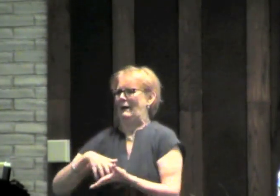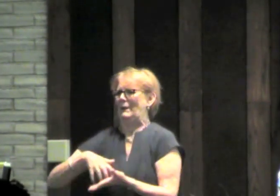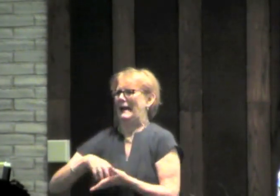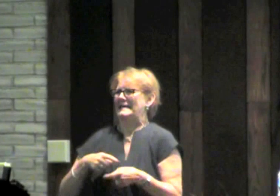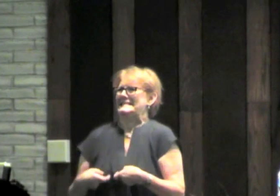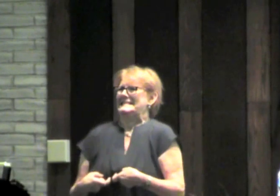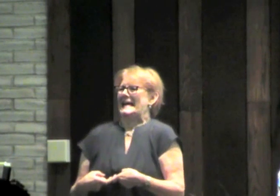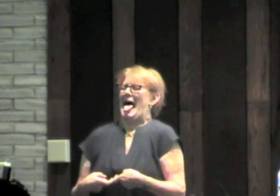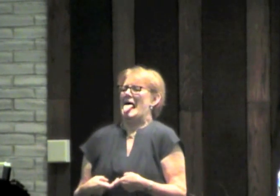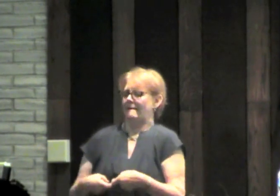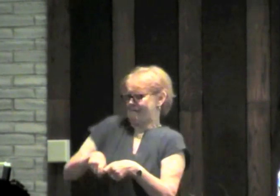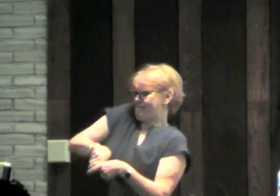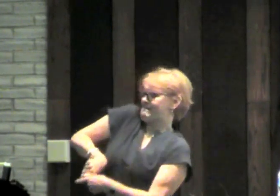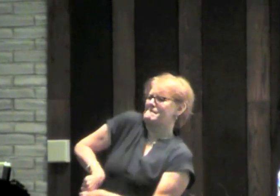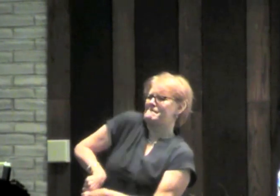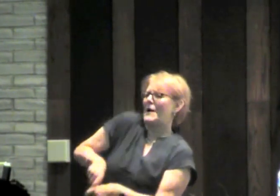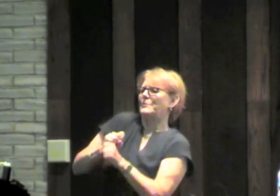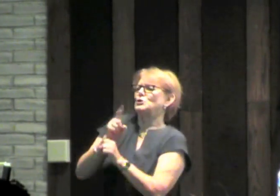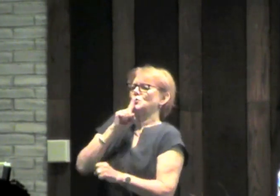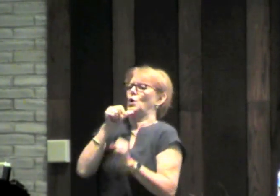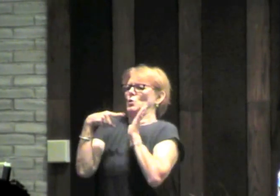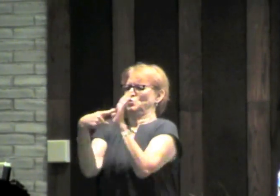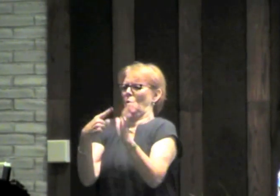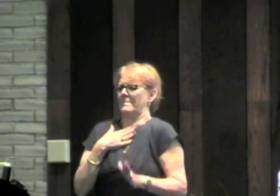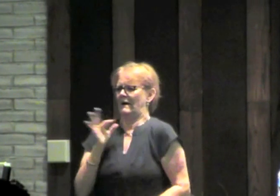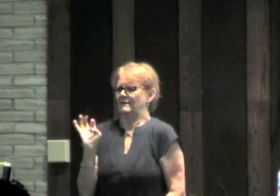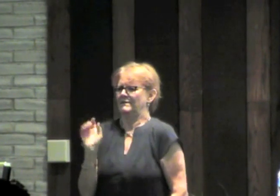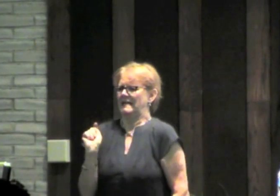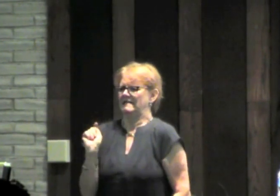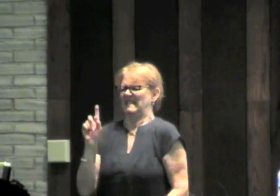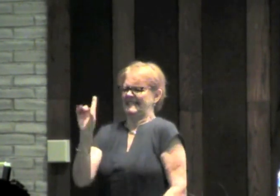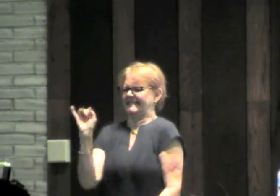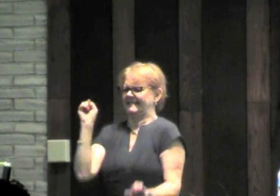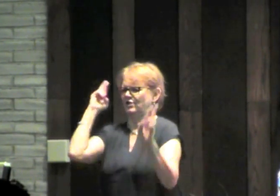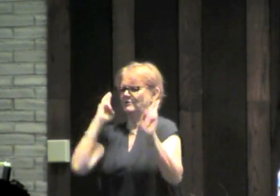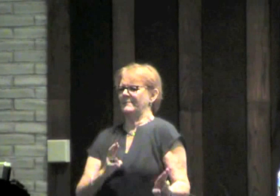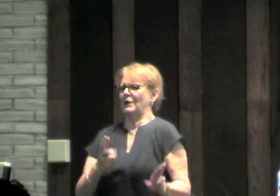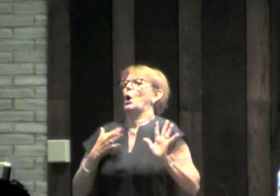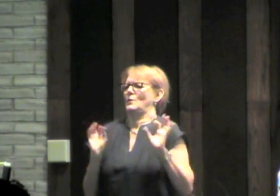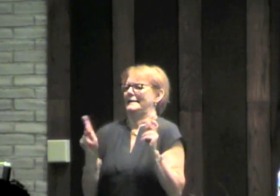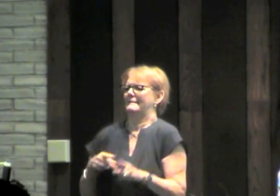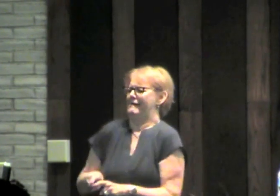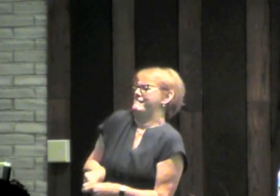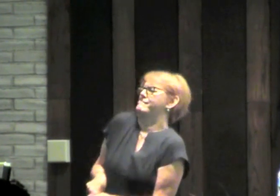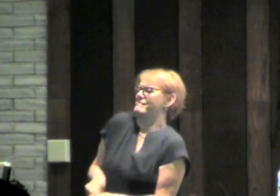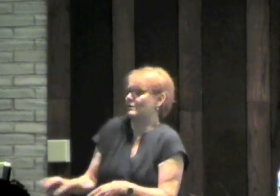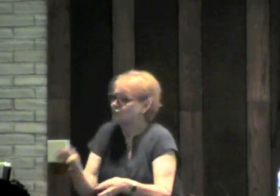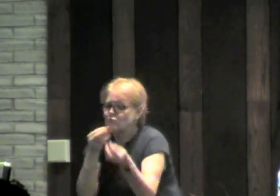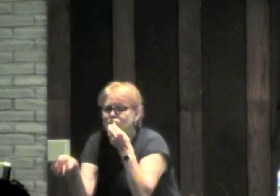knees are bad, so I would sit with my knees behind me. The whole point is you cannot show your feet. That's